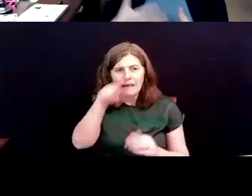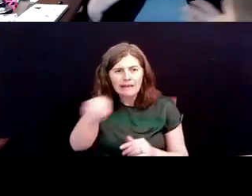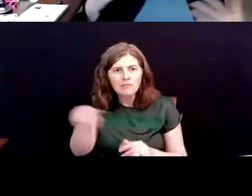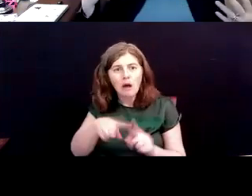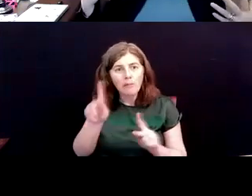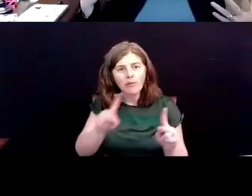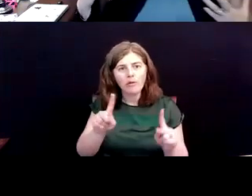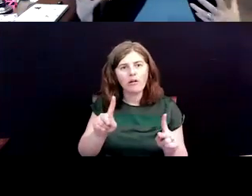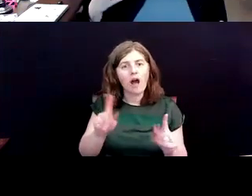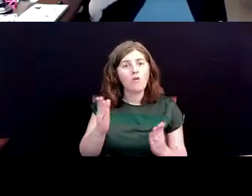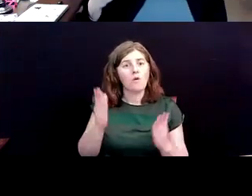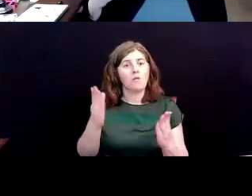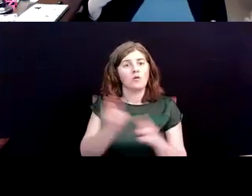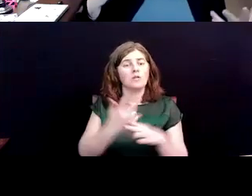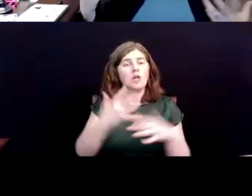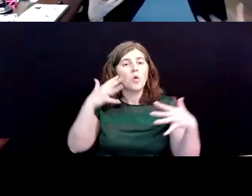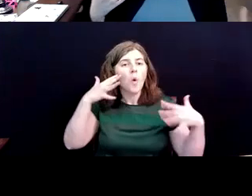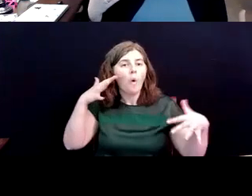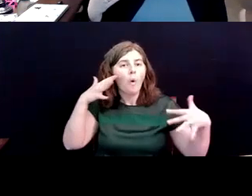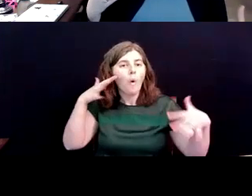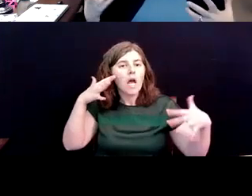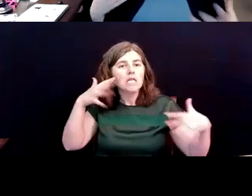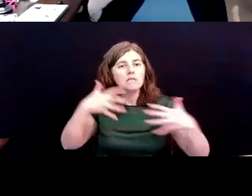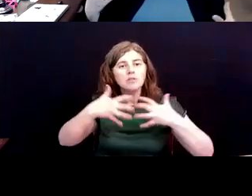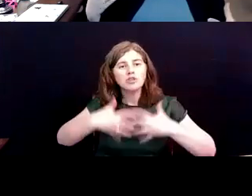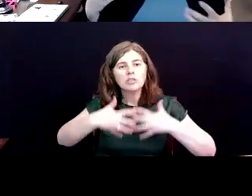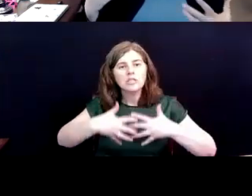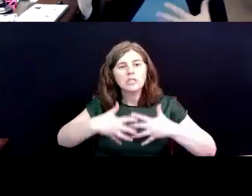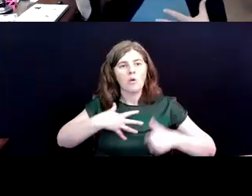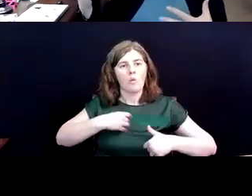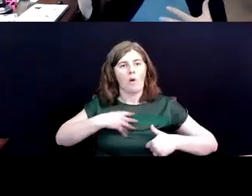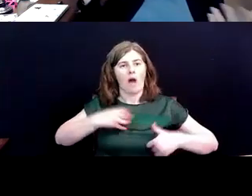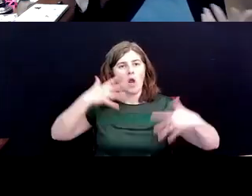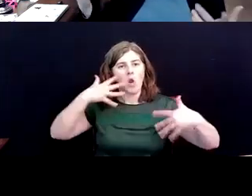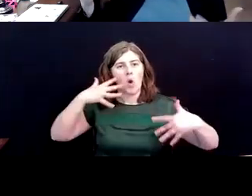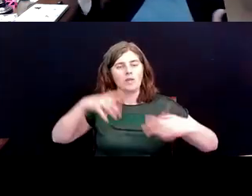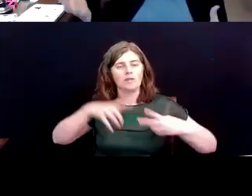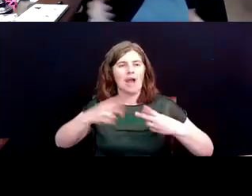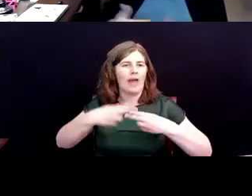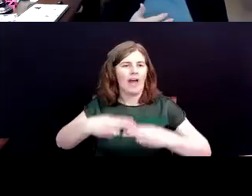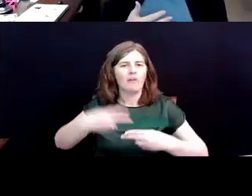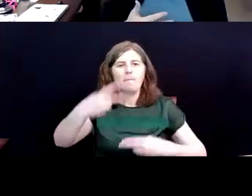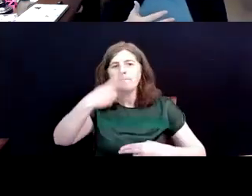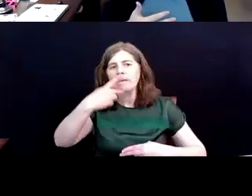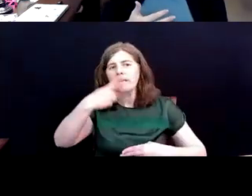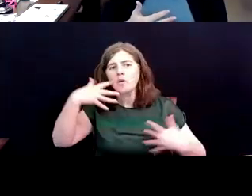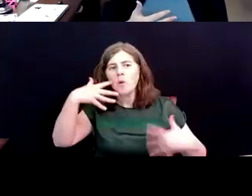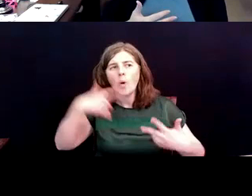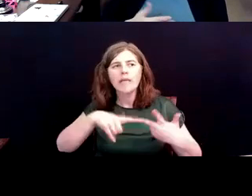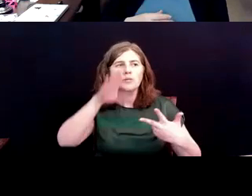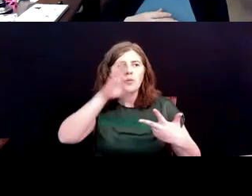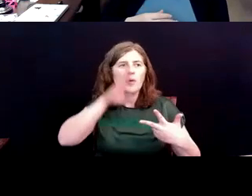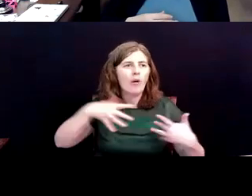find recommending kind of a noise machine, a white noise machine, a pink noise. Now they have pink noise and brown noise and all kinds of interesting noise